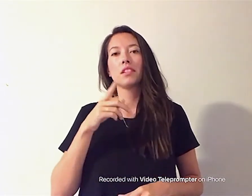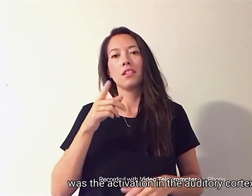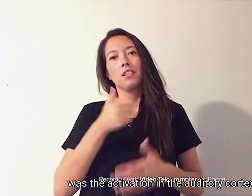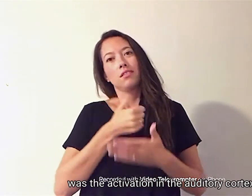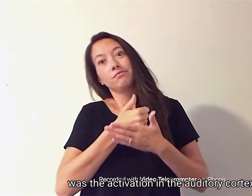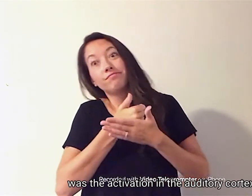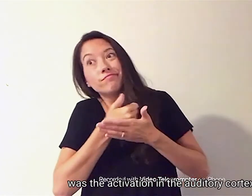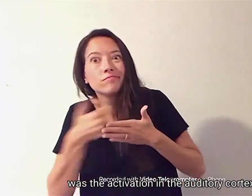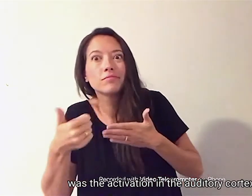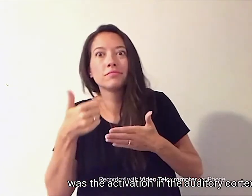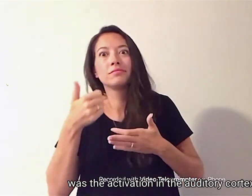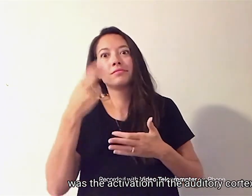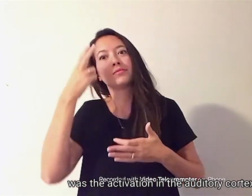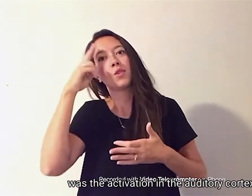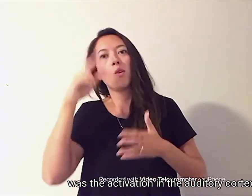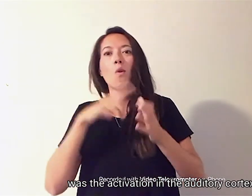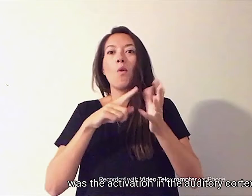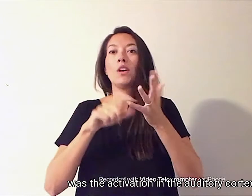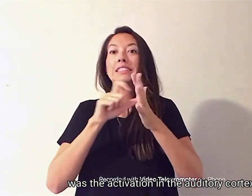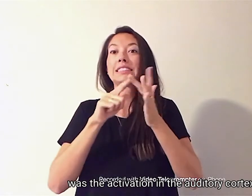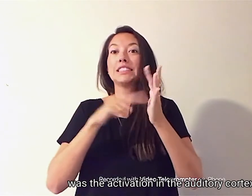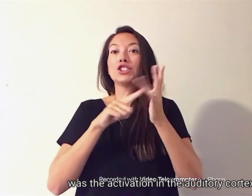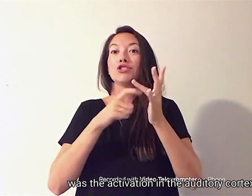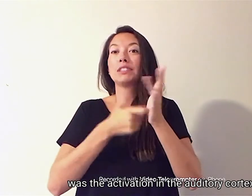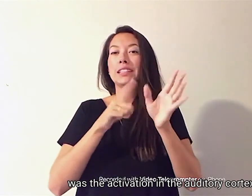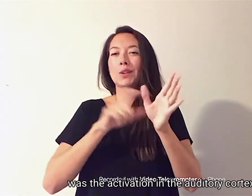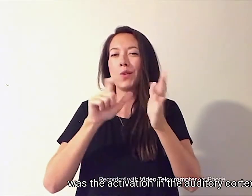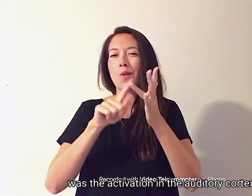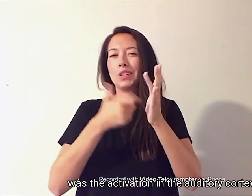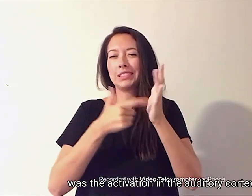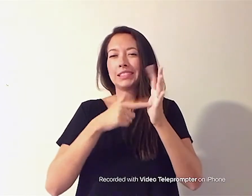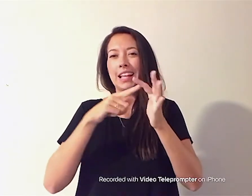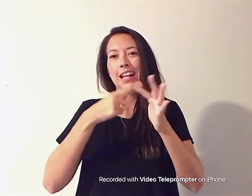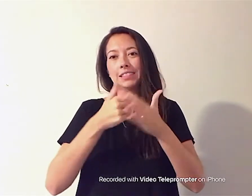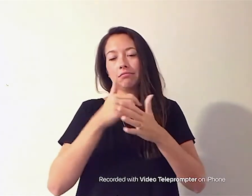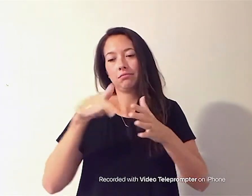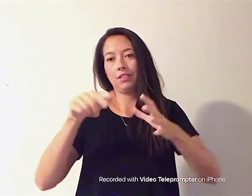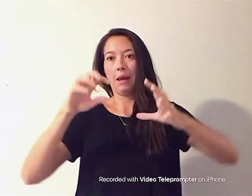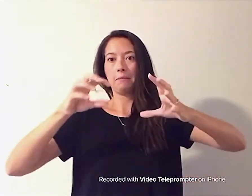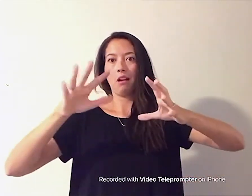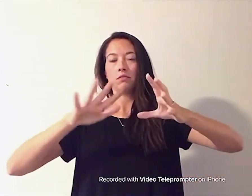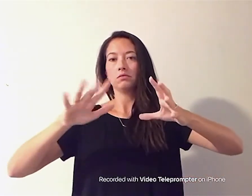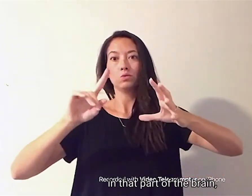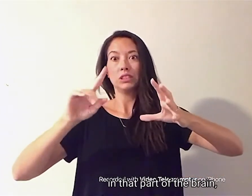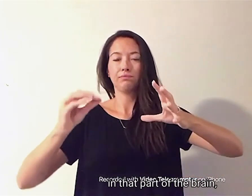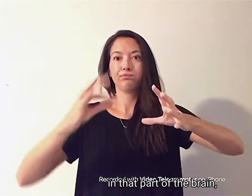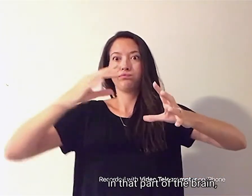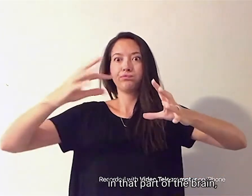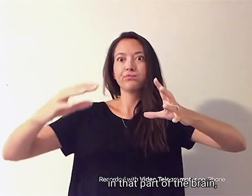was the activation in the auditory cortex. In that part of the